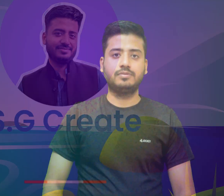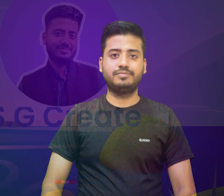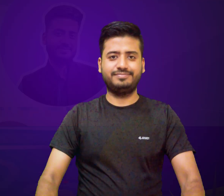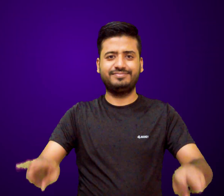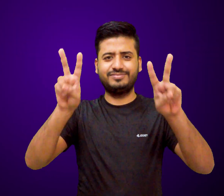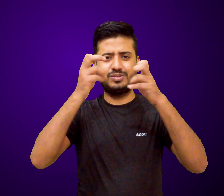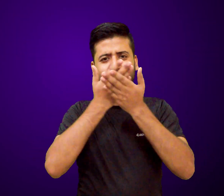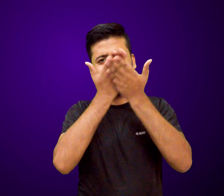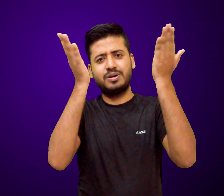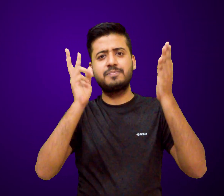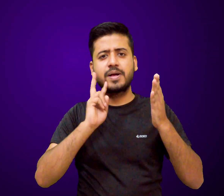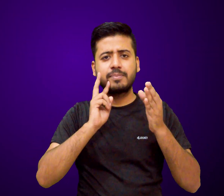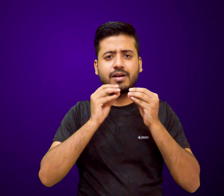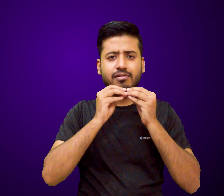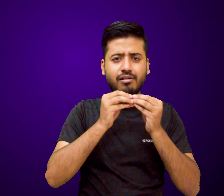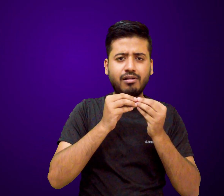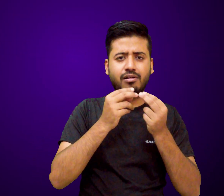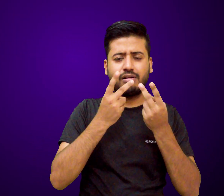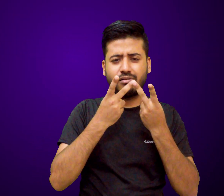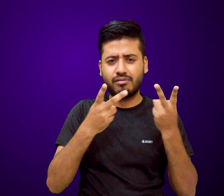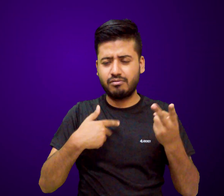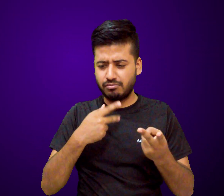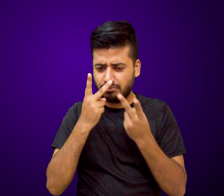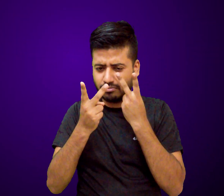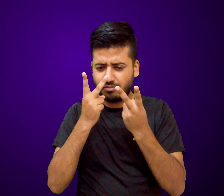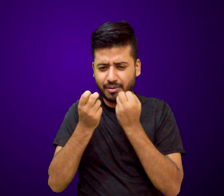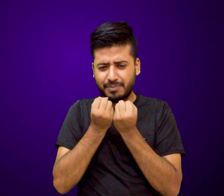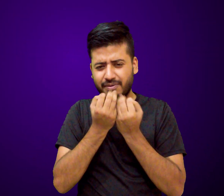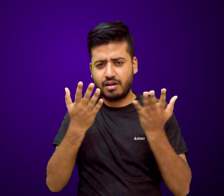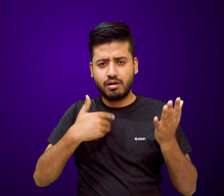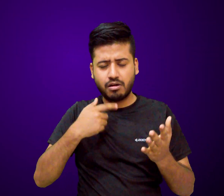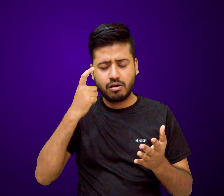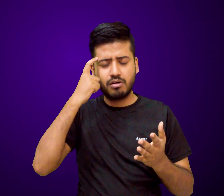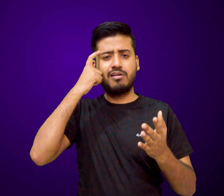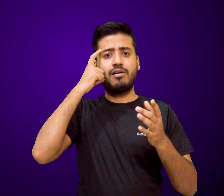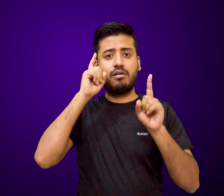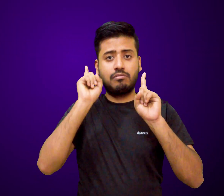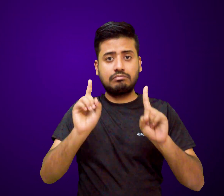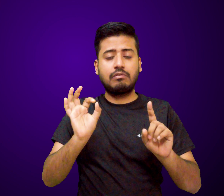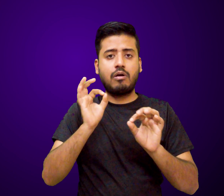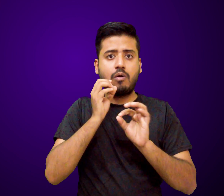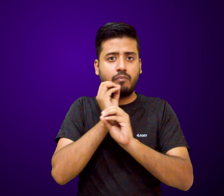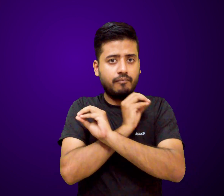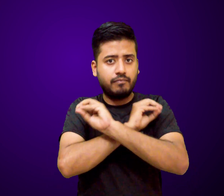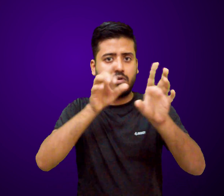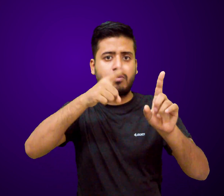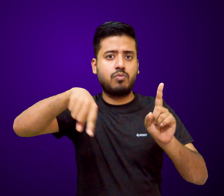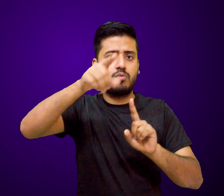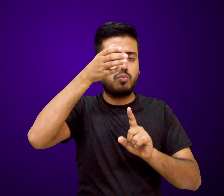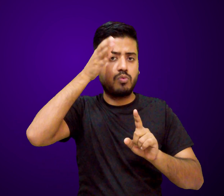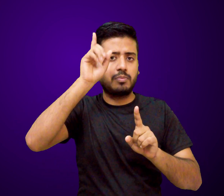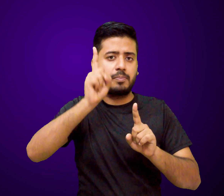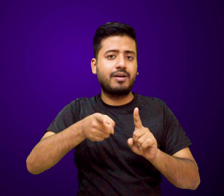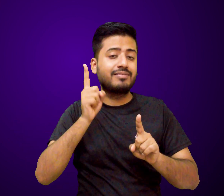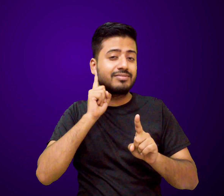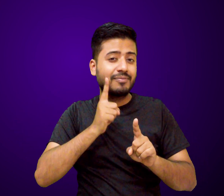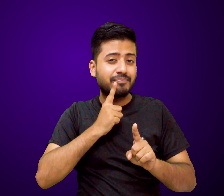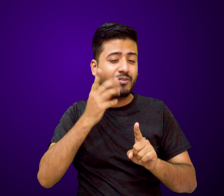No, potato sprouts are not likely to cause death, but they can cause illness if consumed in large quantities due to the presence of